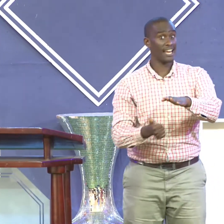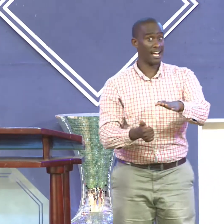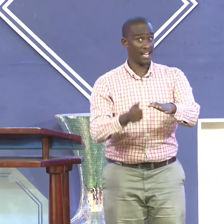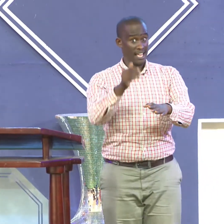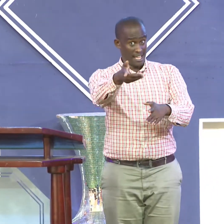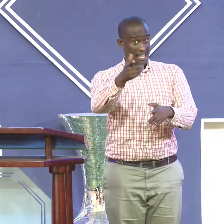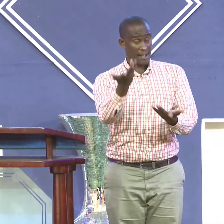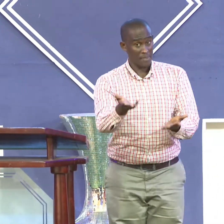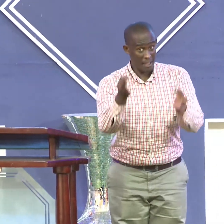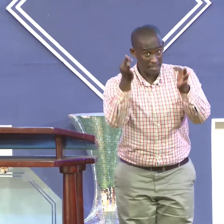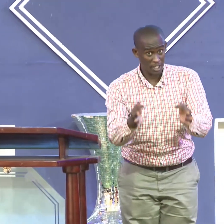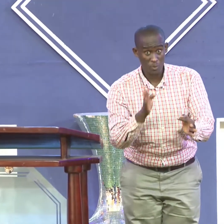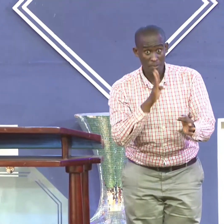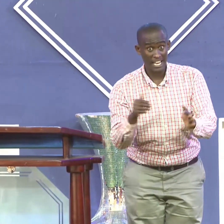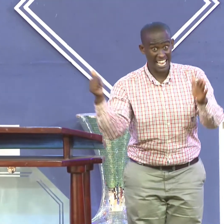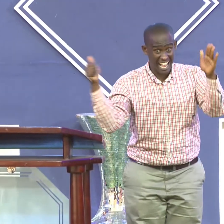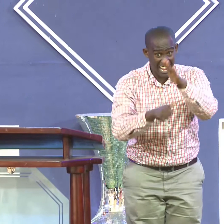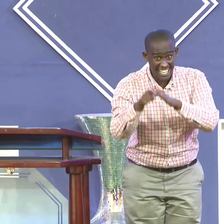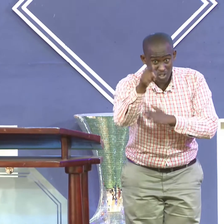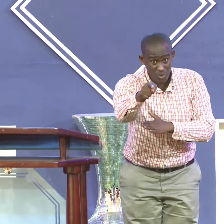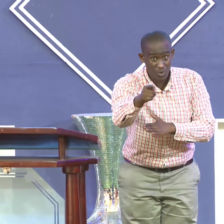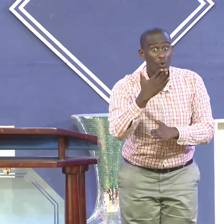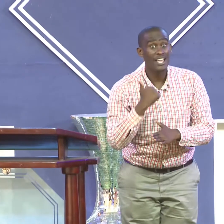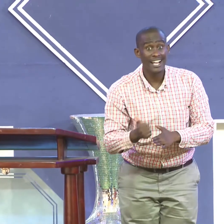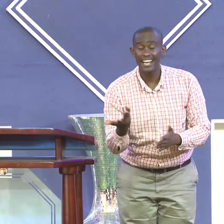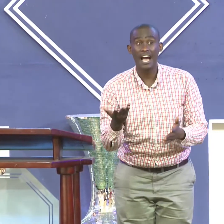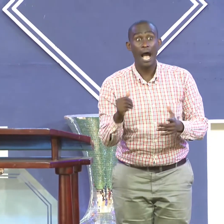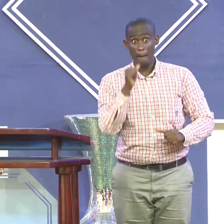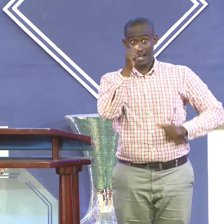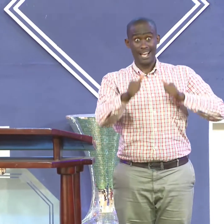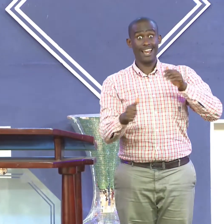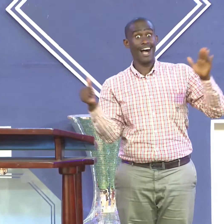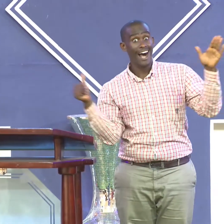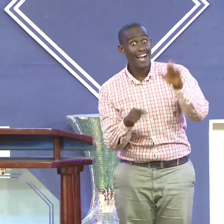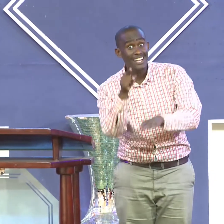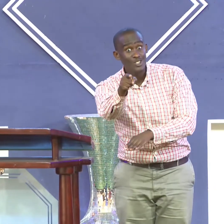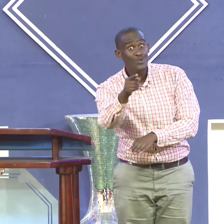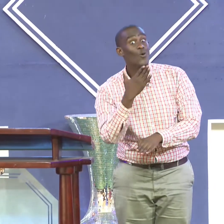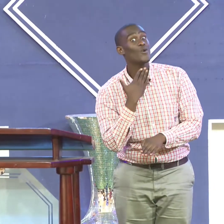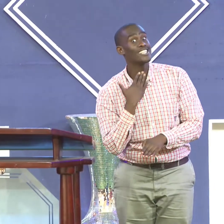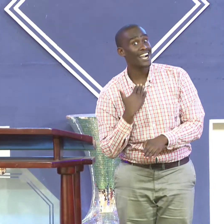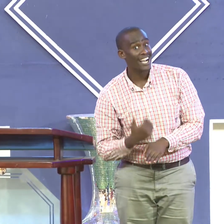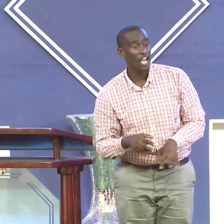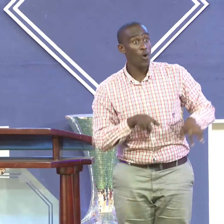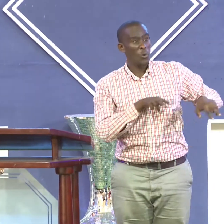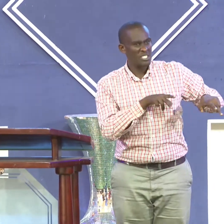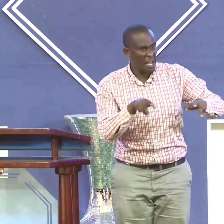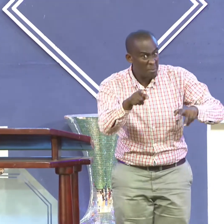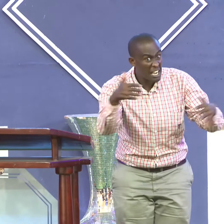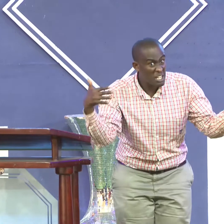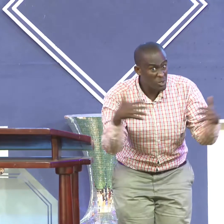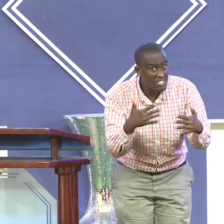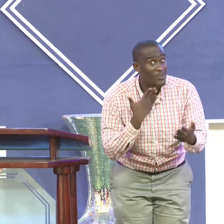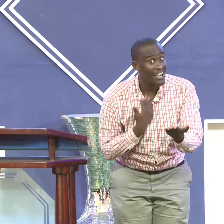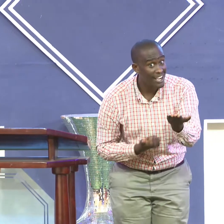want to put things under your feet? Do you want to put pride under your feet? Do